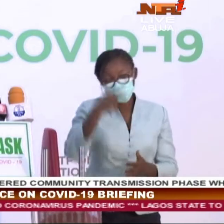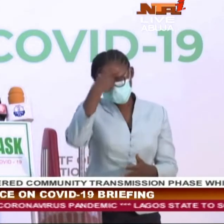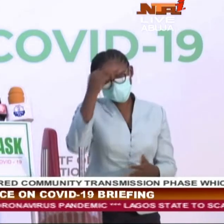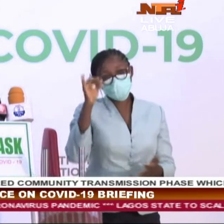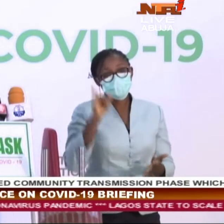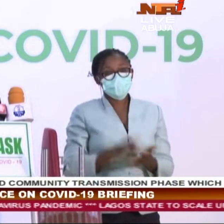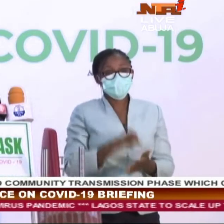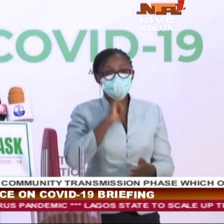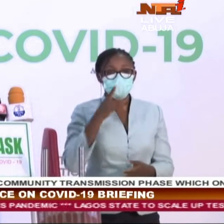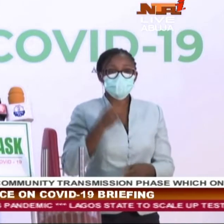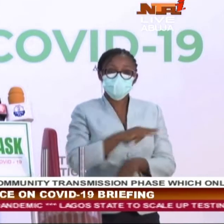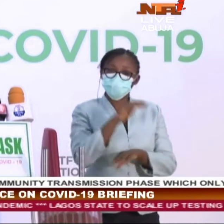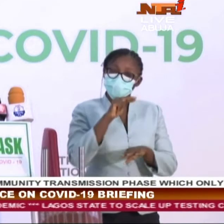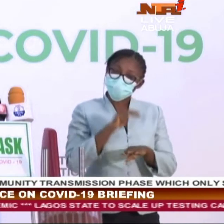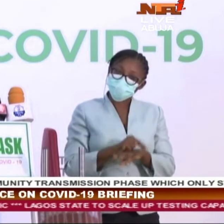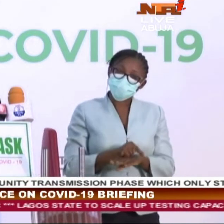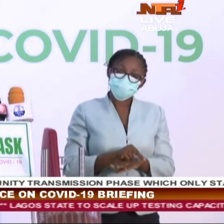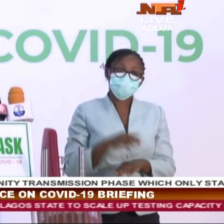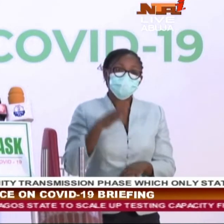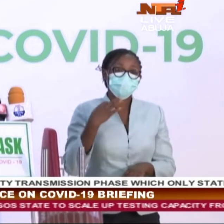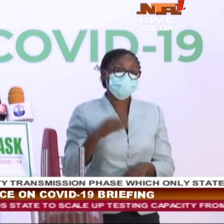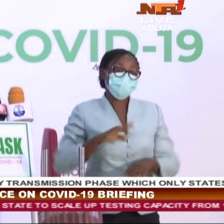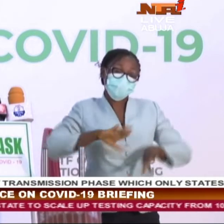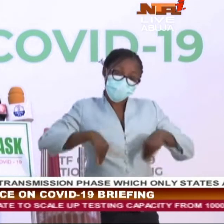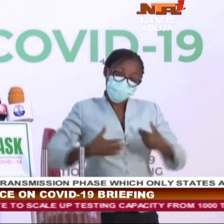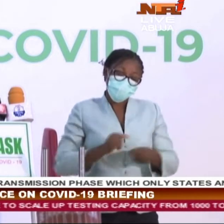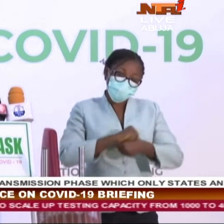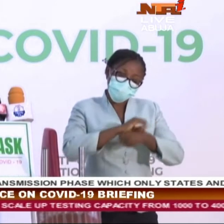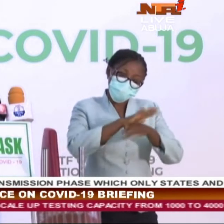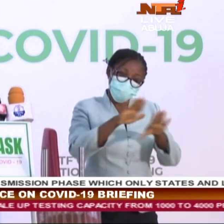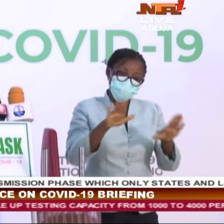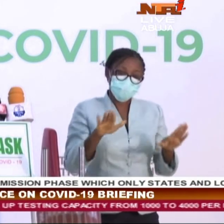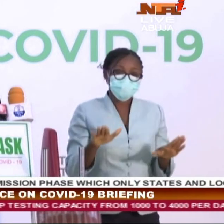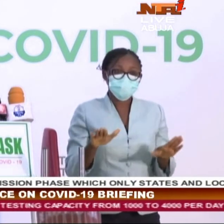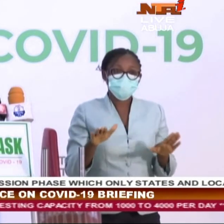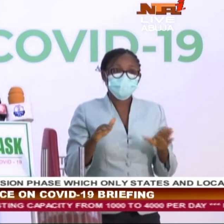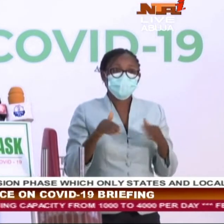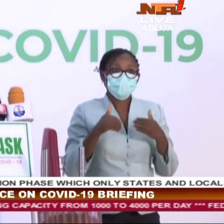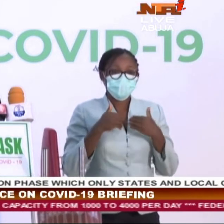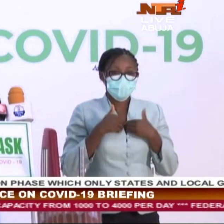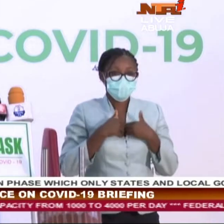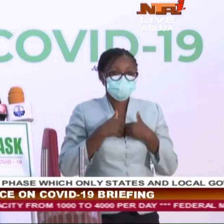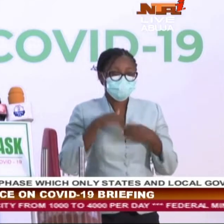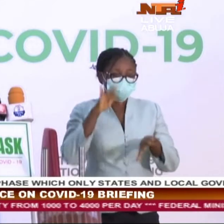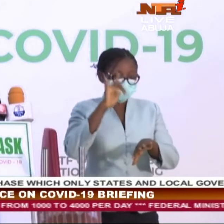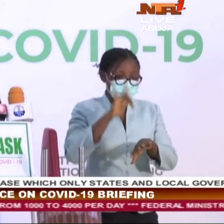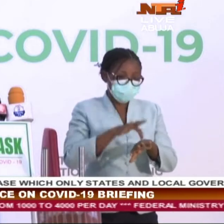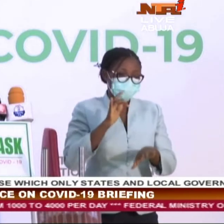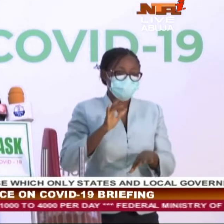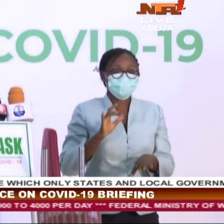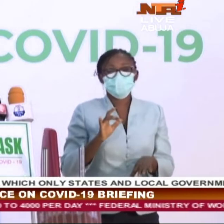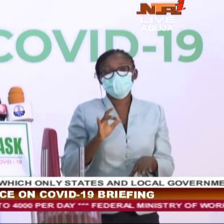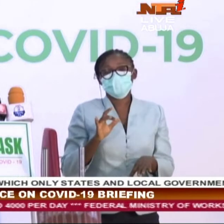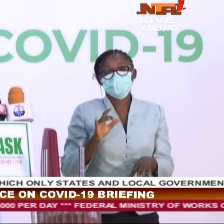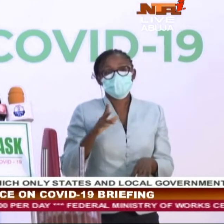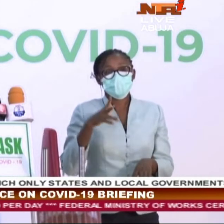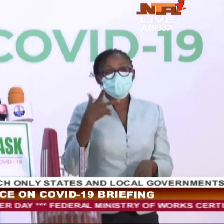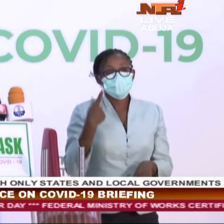because that is the nature of what COVID-19 has thrust on the people of